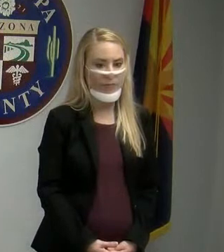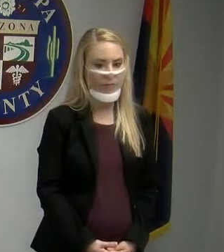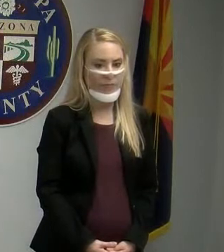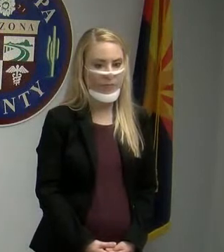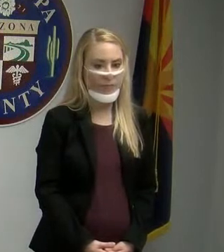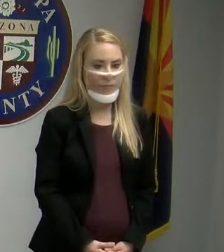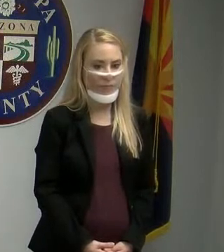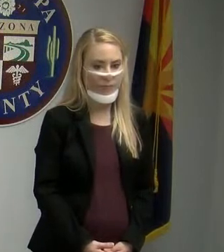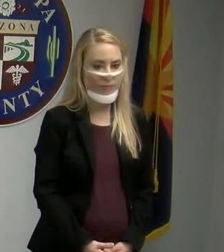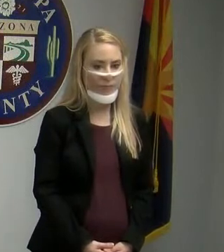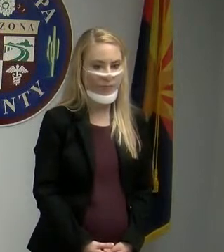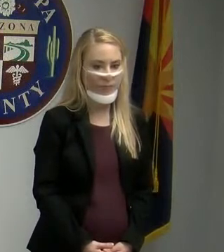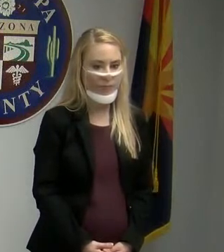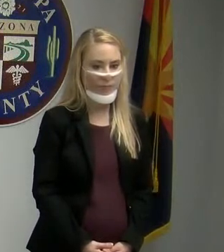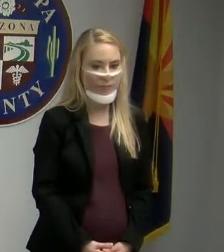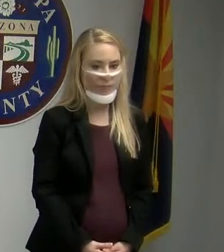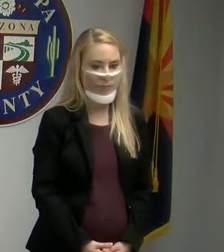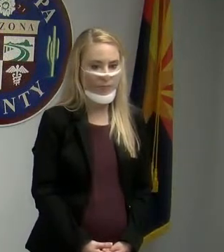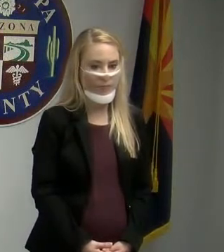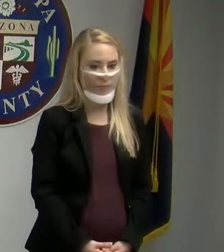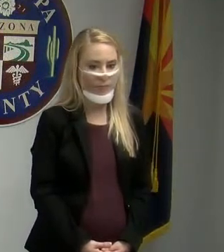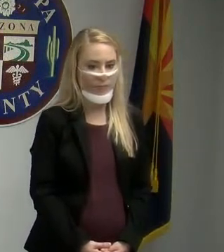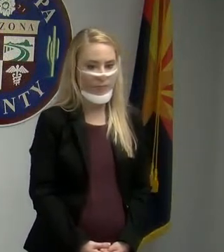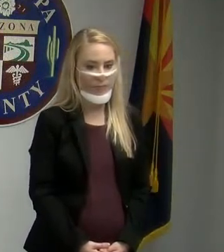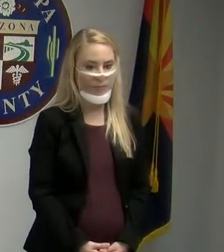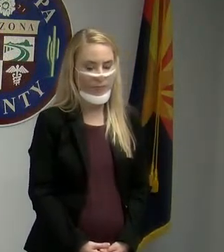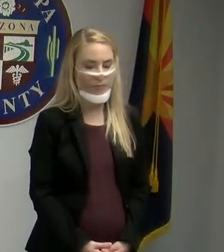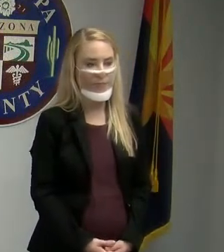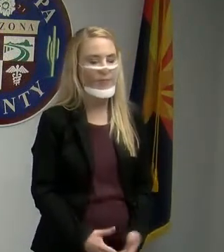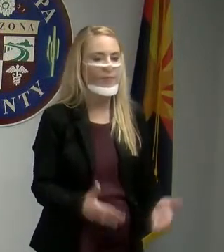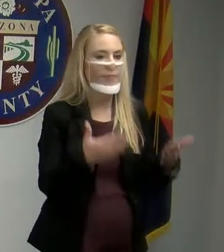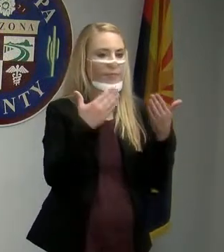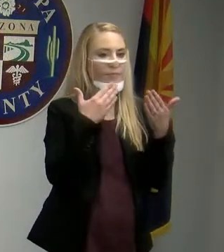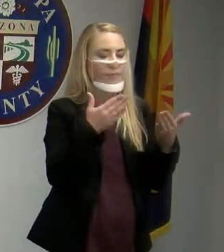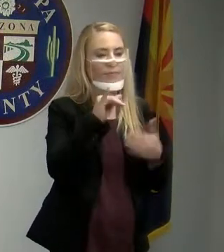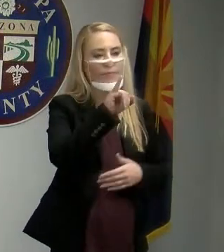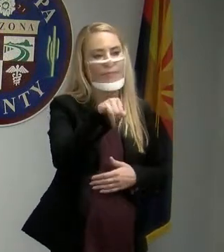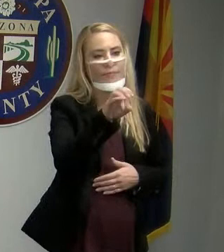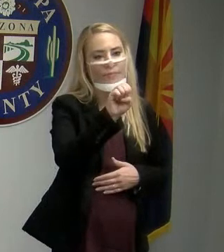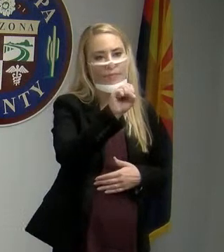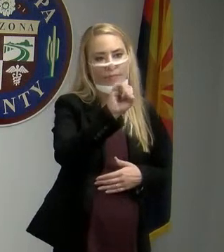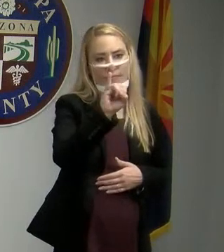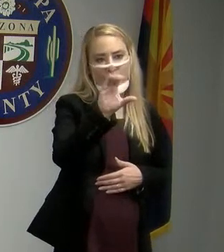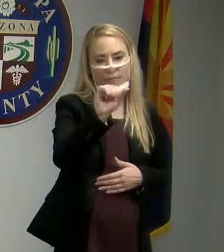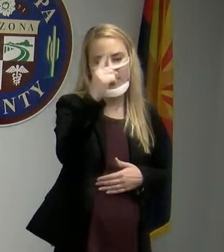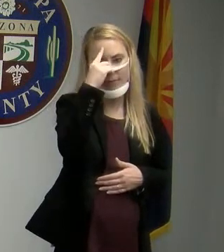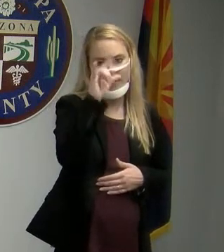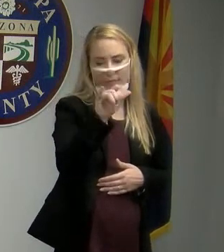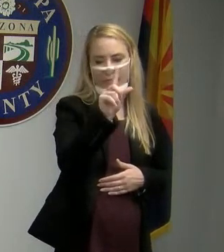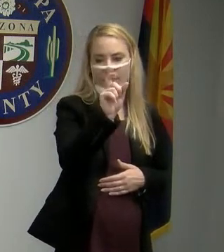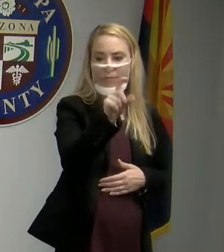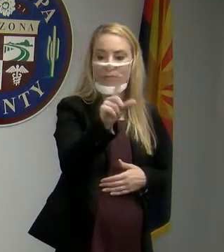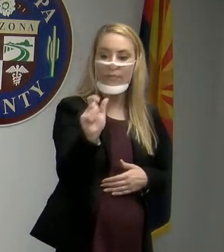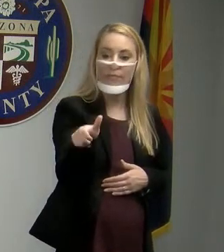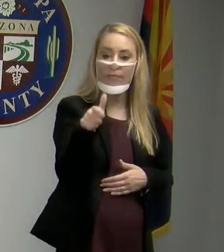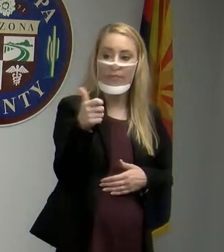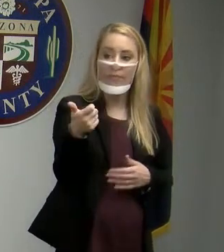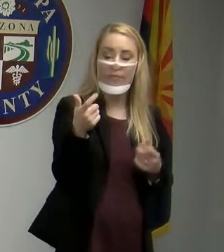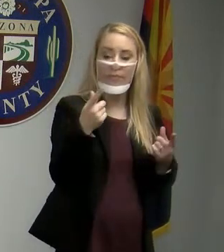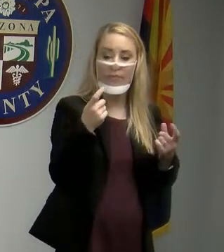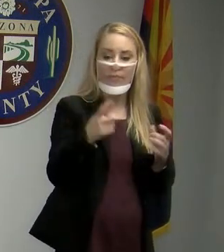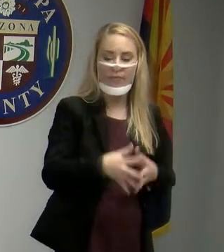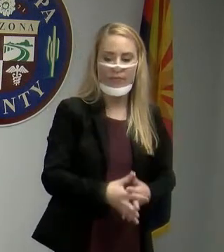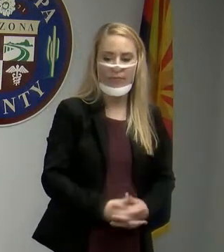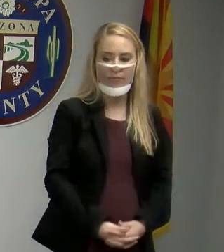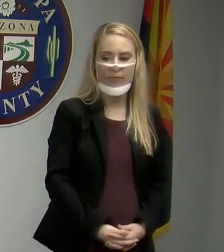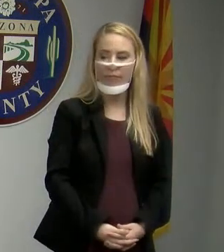Thank you, Jessica, for the question. Chad, do we have somebody else with a follow-up? That was